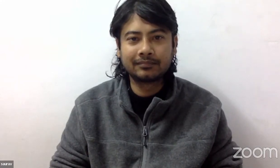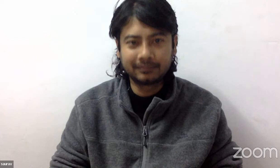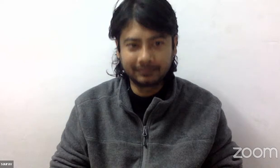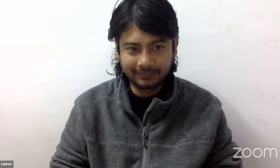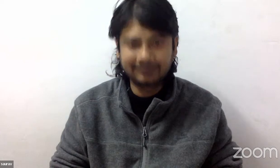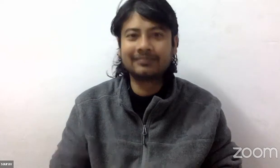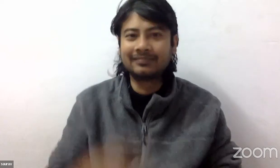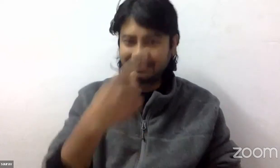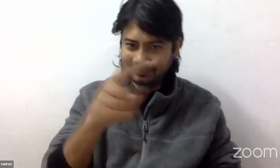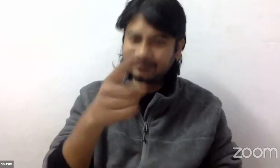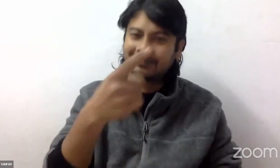Hare Krishna.